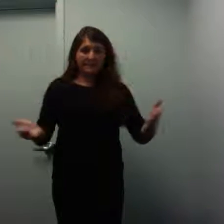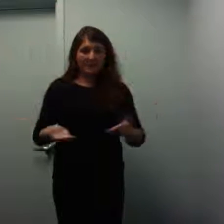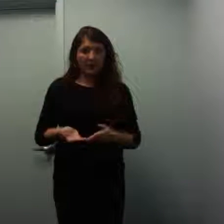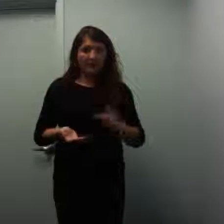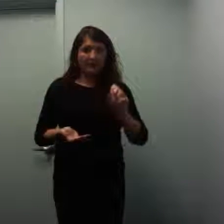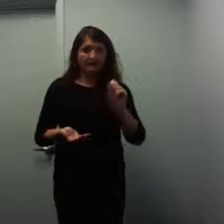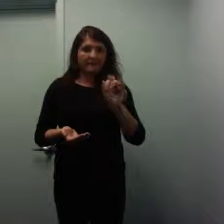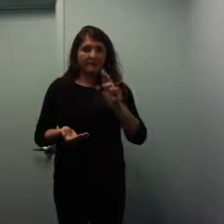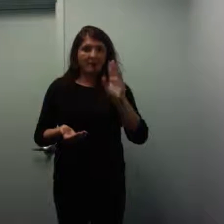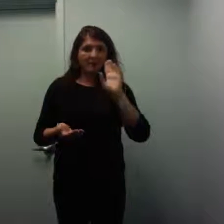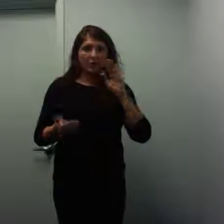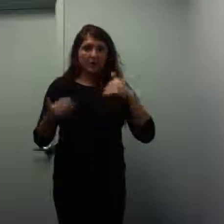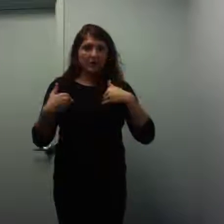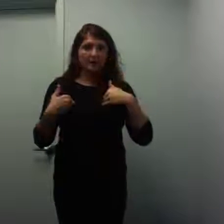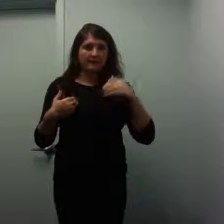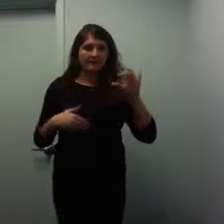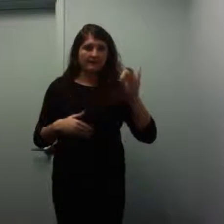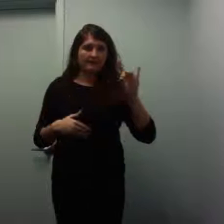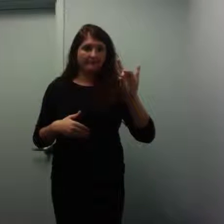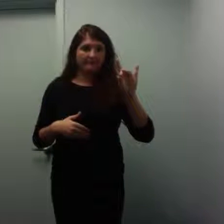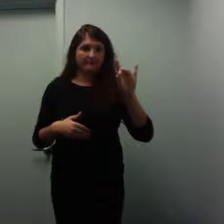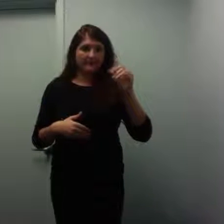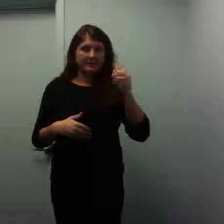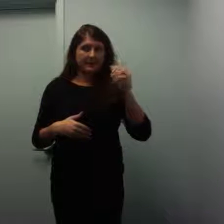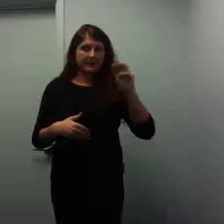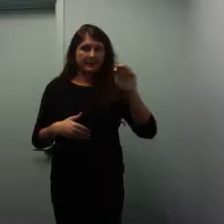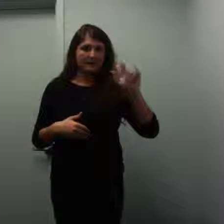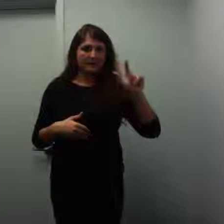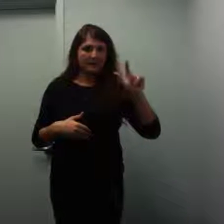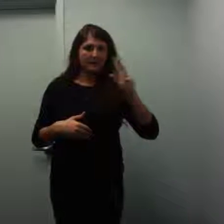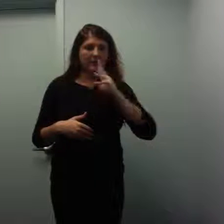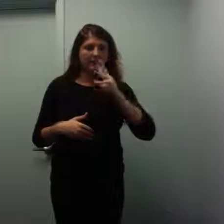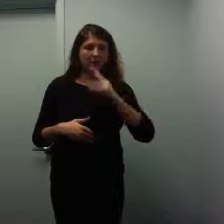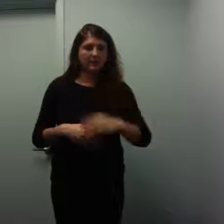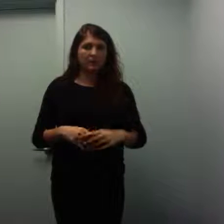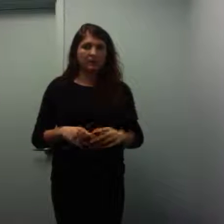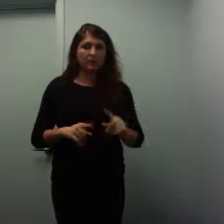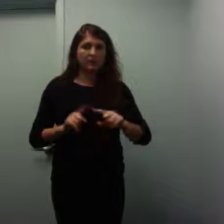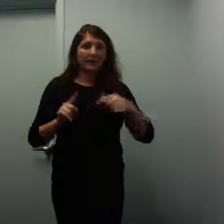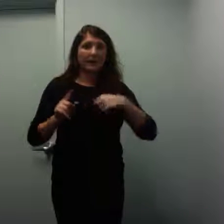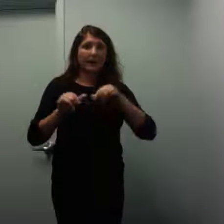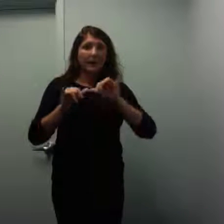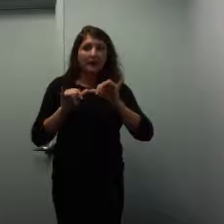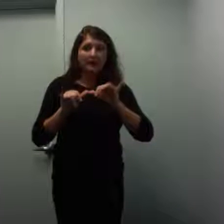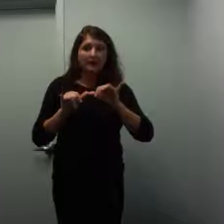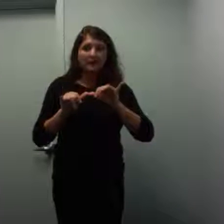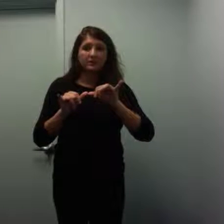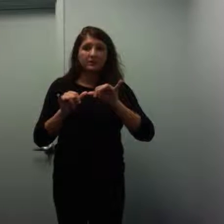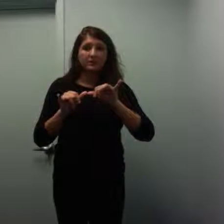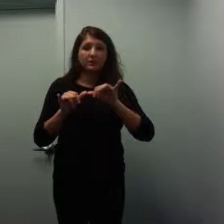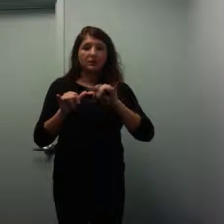and I find out that there are only 5 milliliters of water in